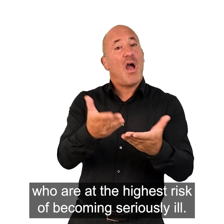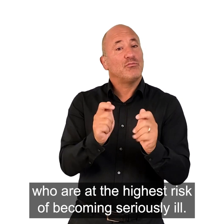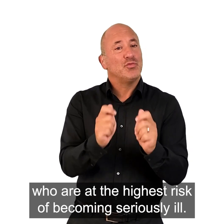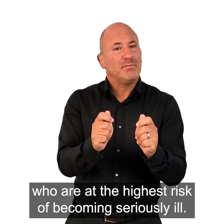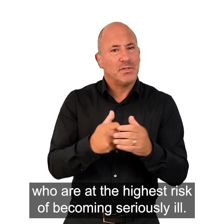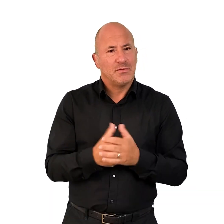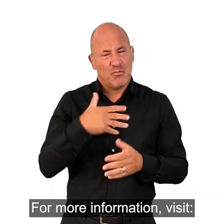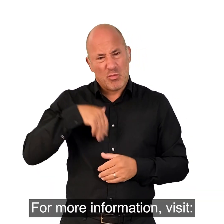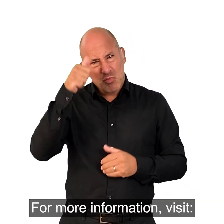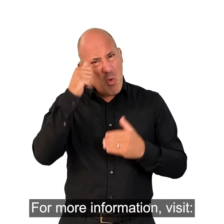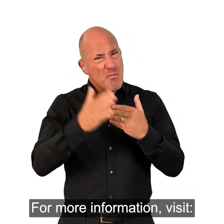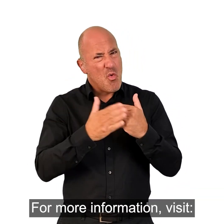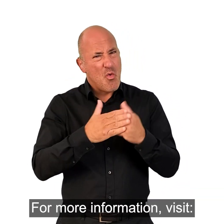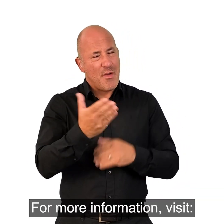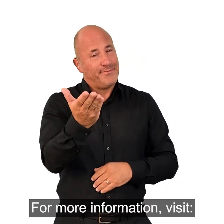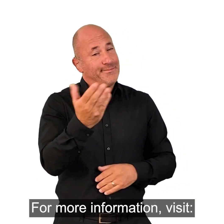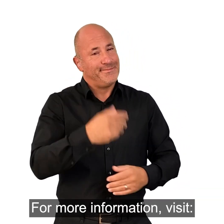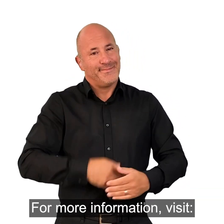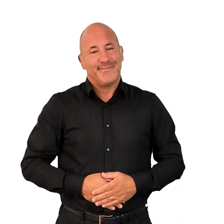seriously ill. For more information, visit